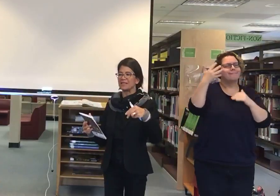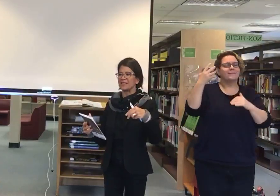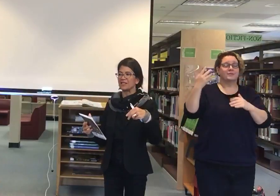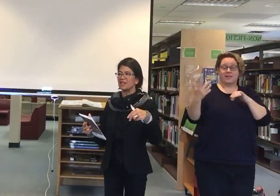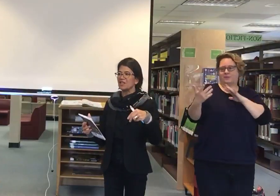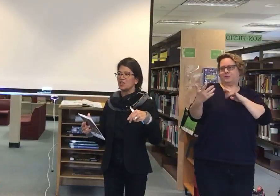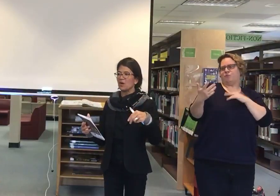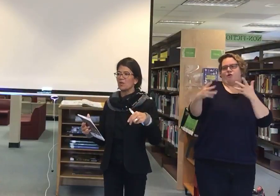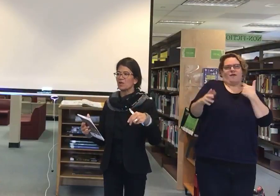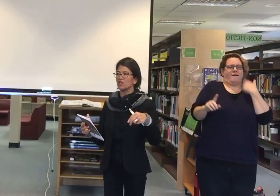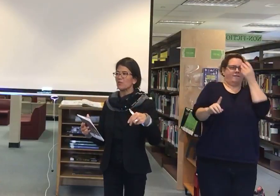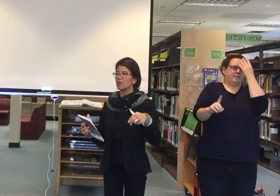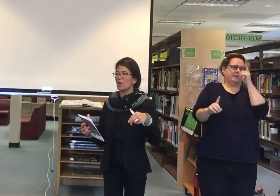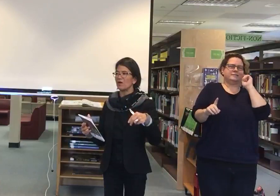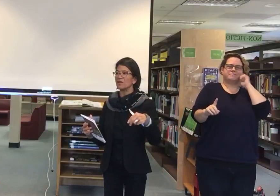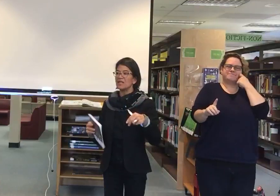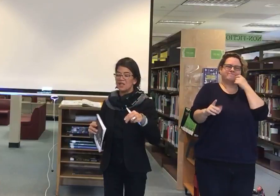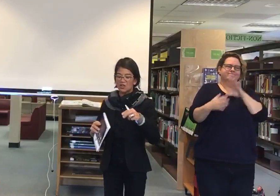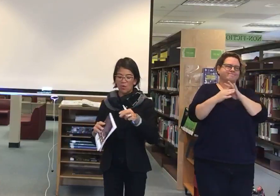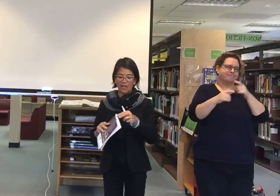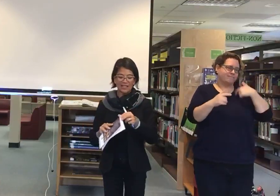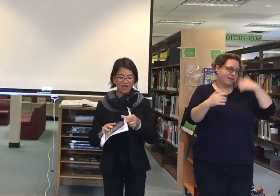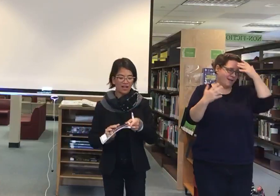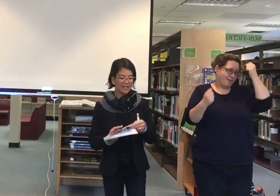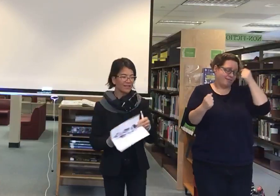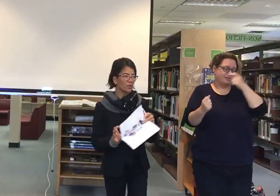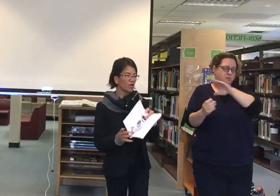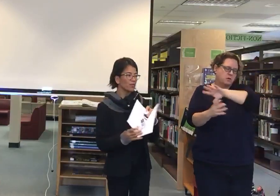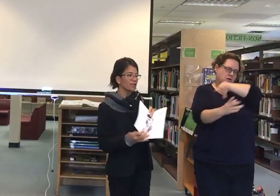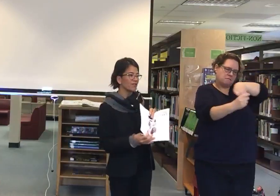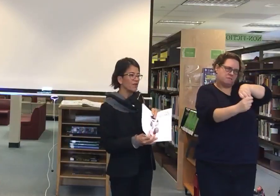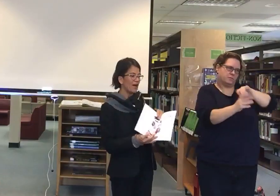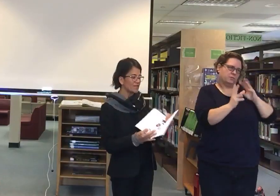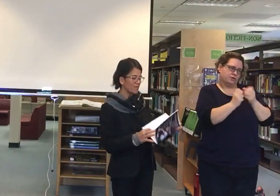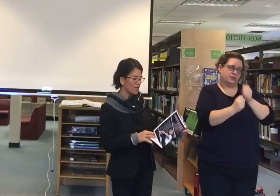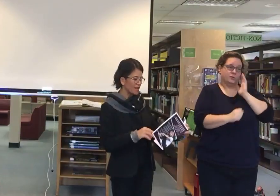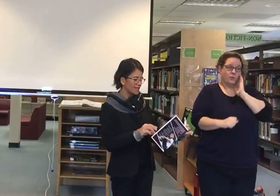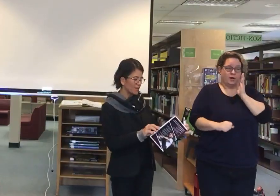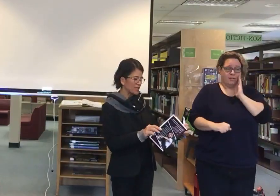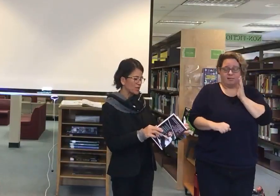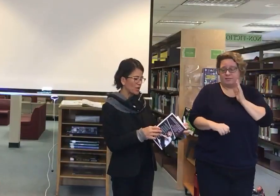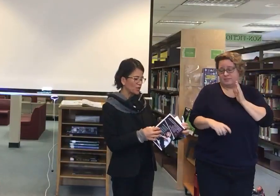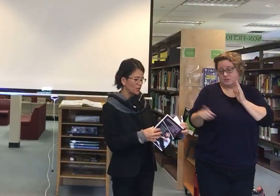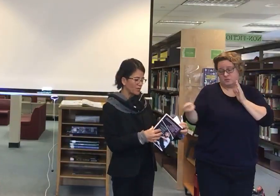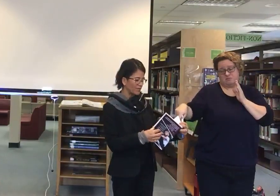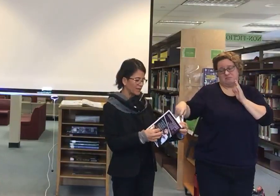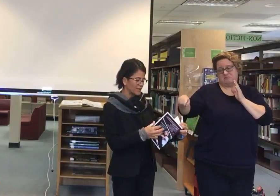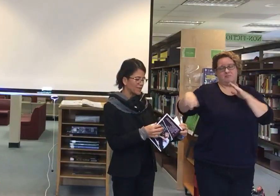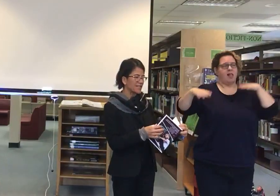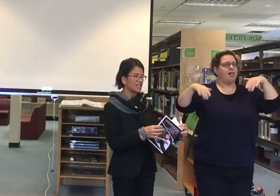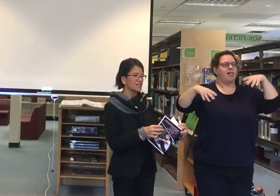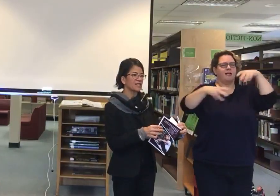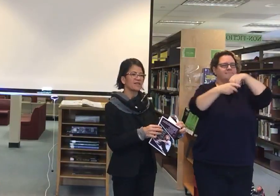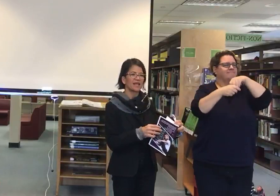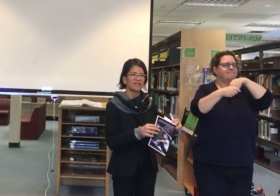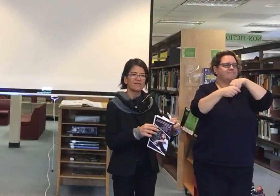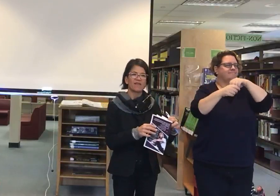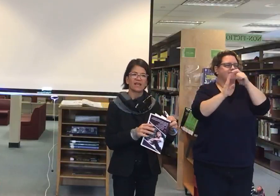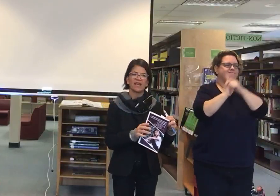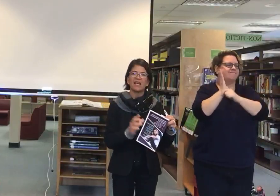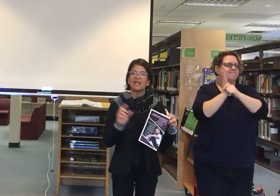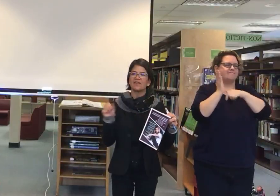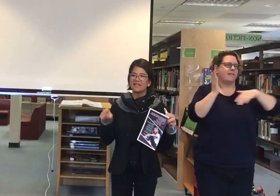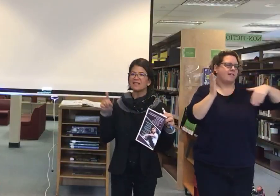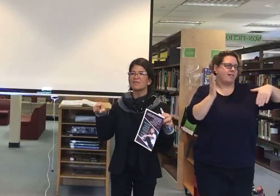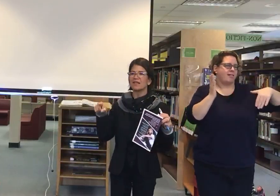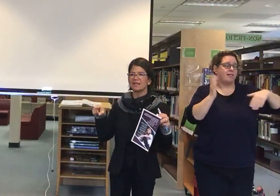that piece into our workshop as well. So while it's not in the workbooks, if you have some thoughts as you go through the different sections and